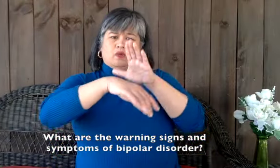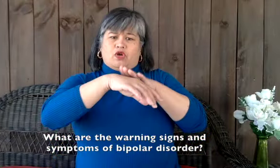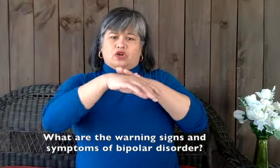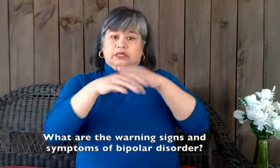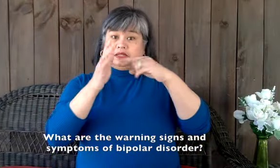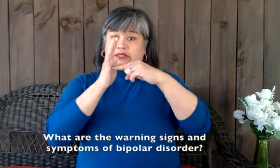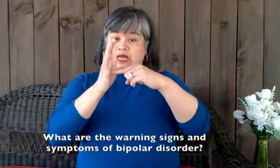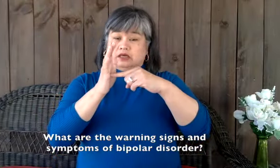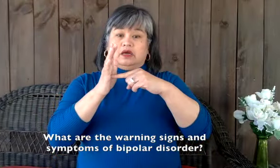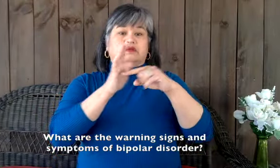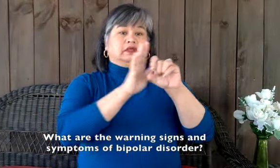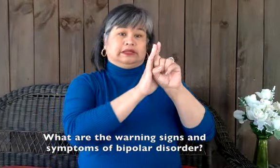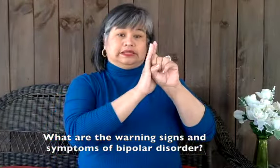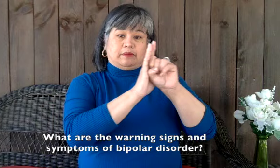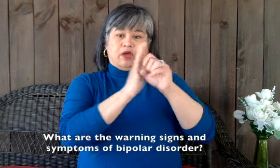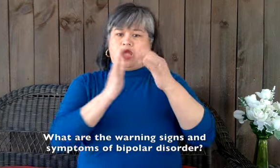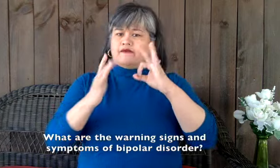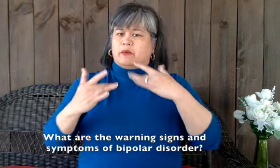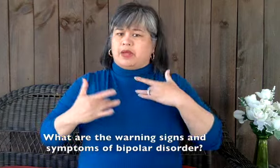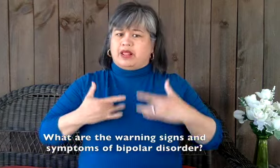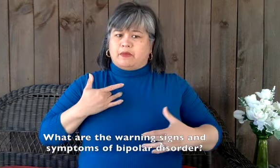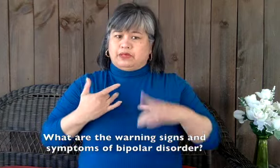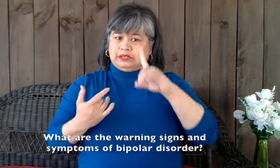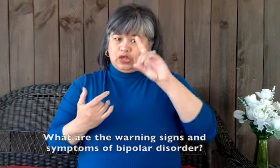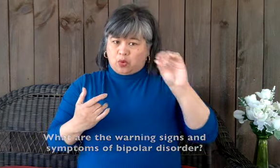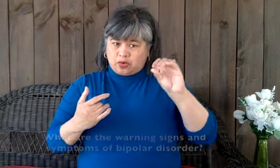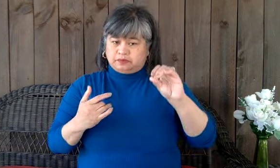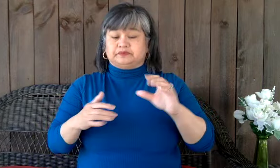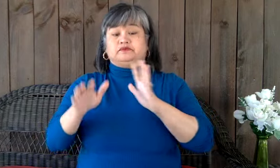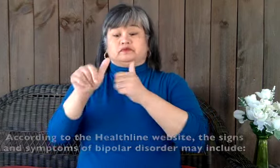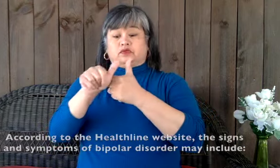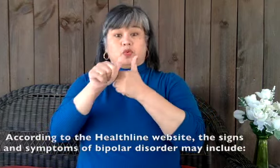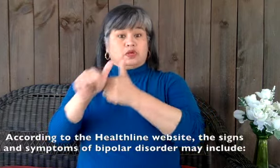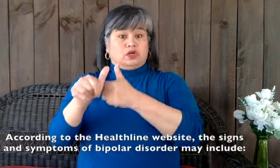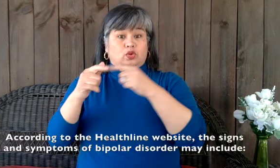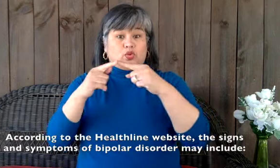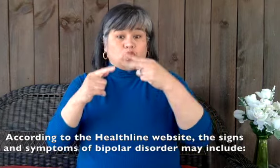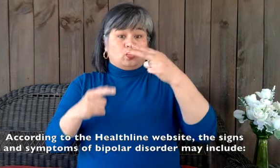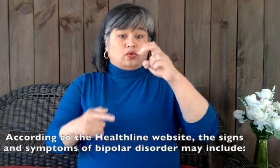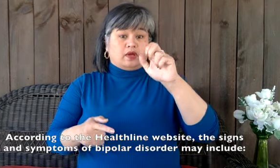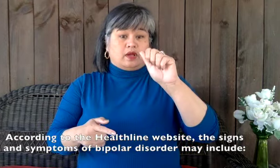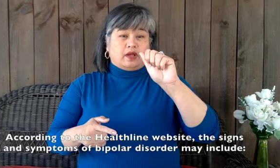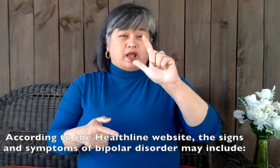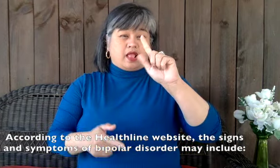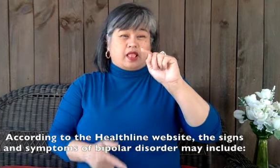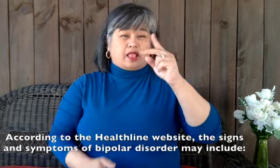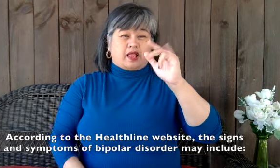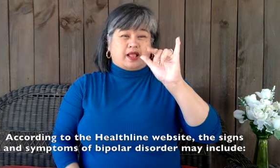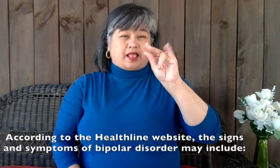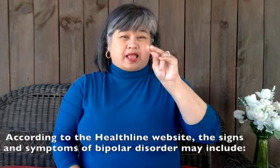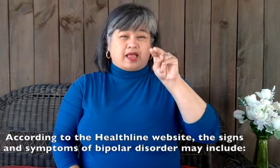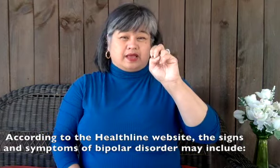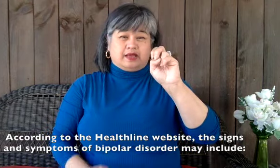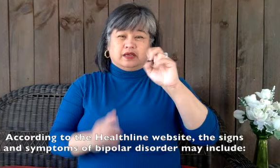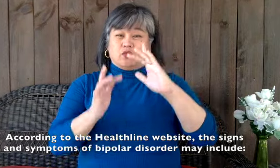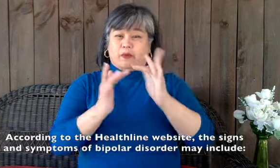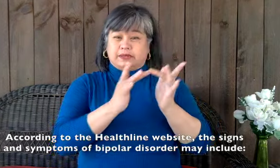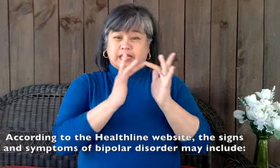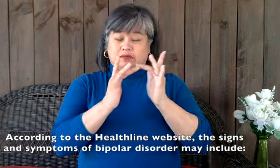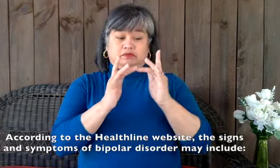What are the warning signs and symptoms of bipolar disorder? According to the Healthline website, the